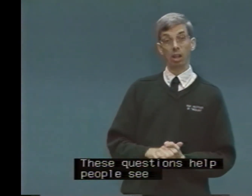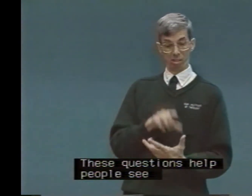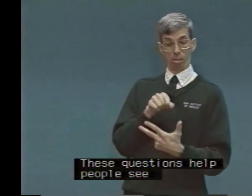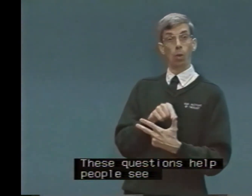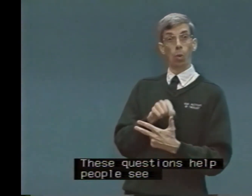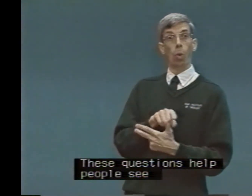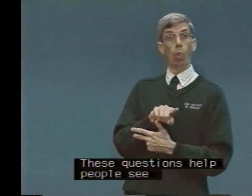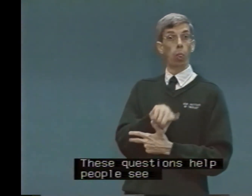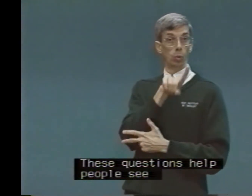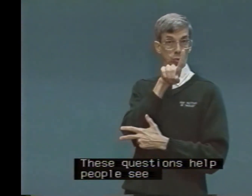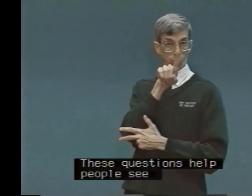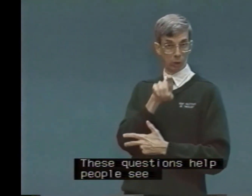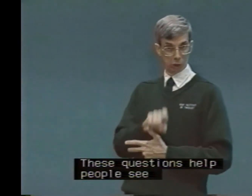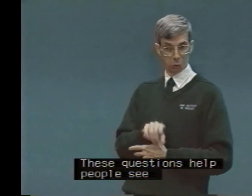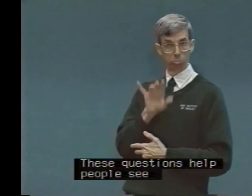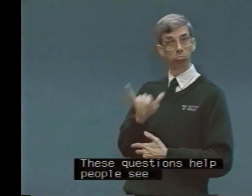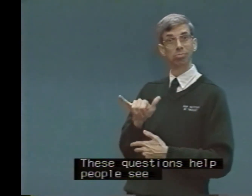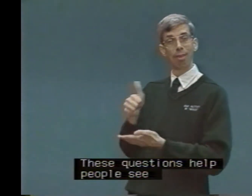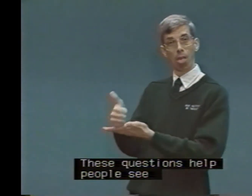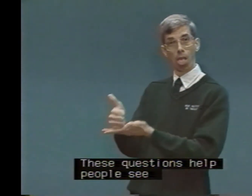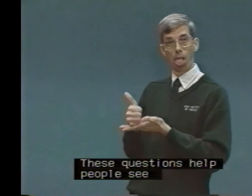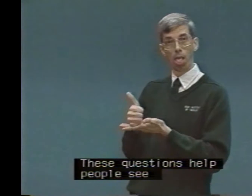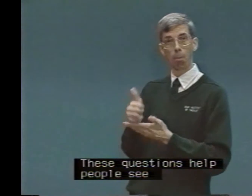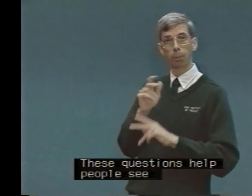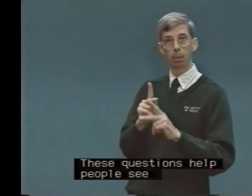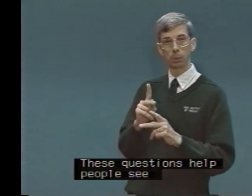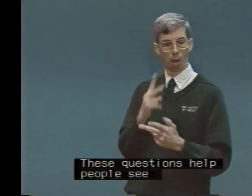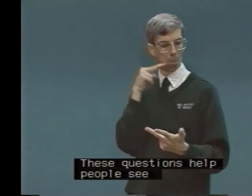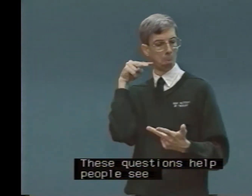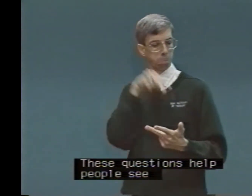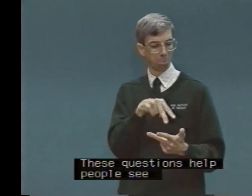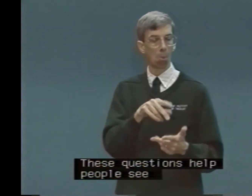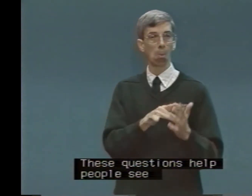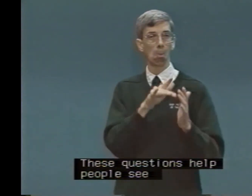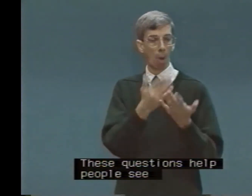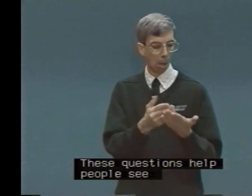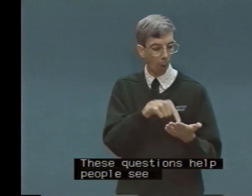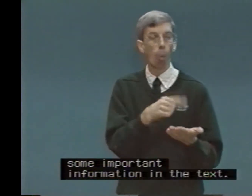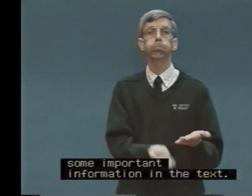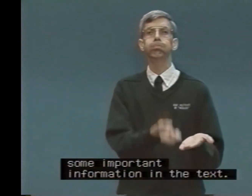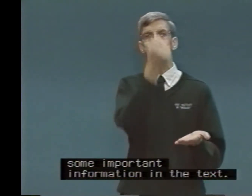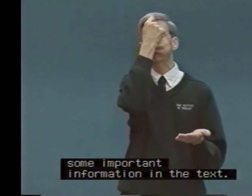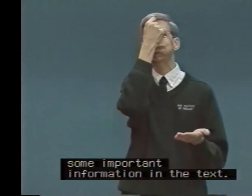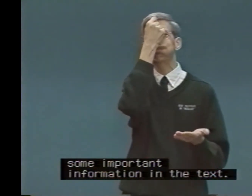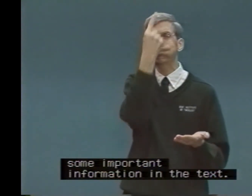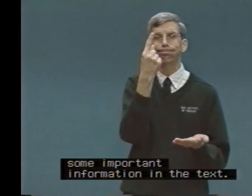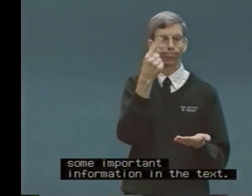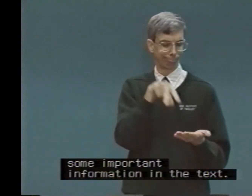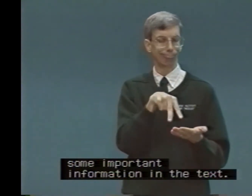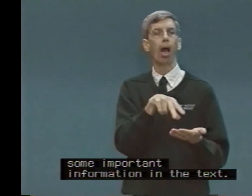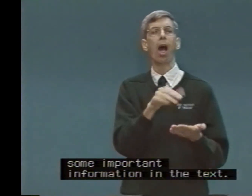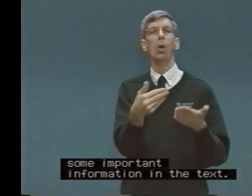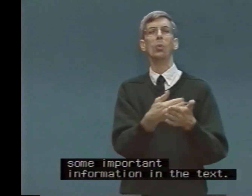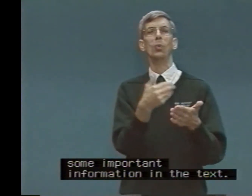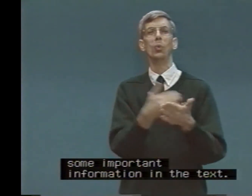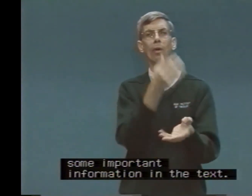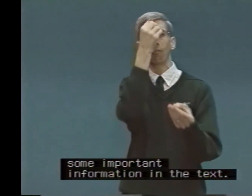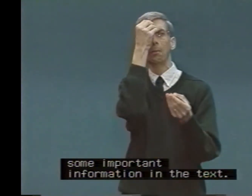These questions help people see some important information in the